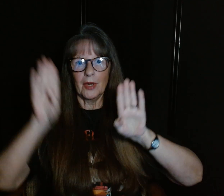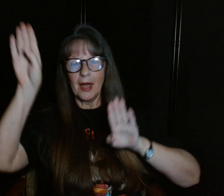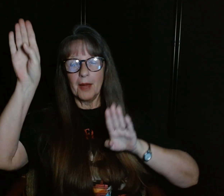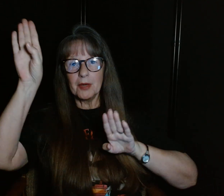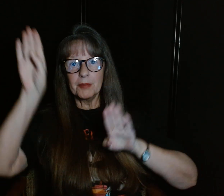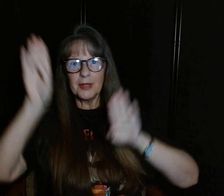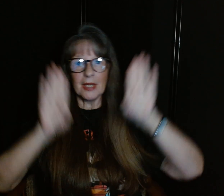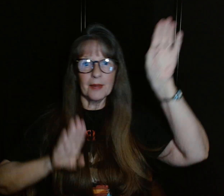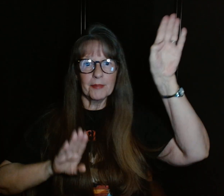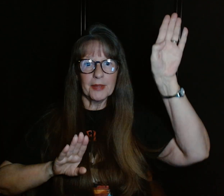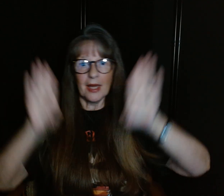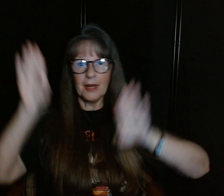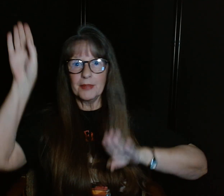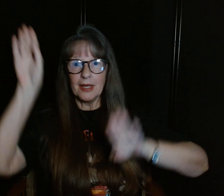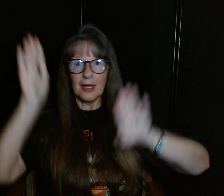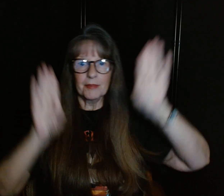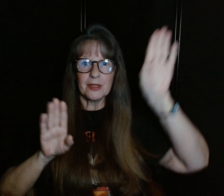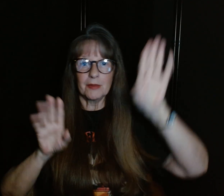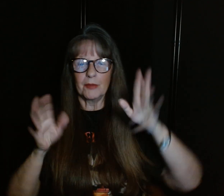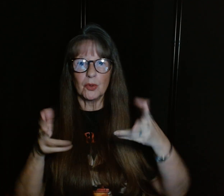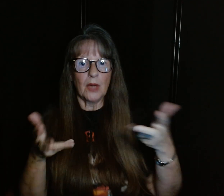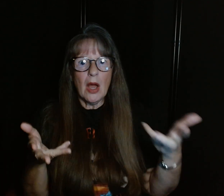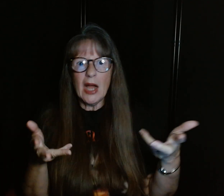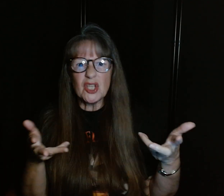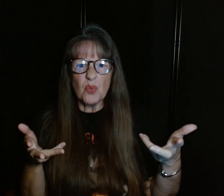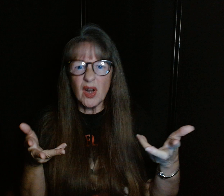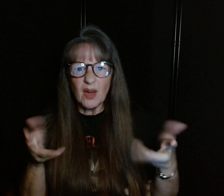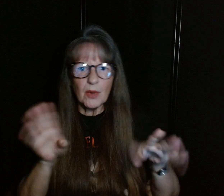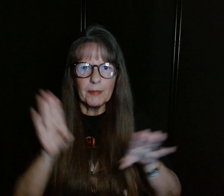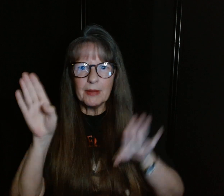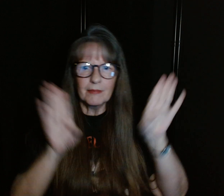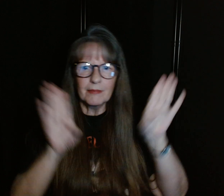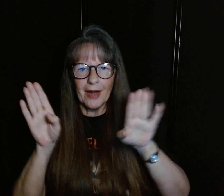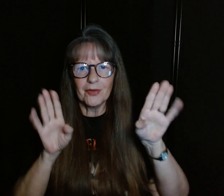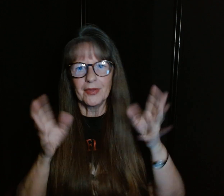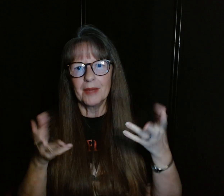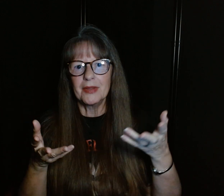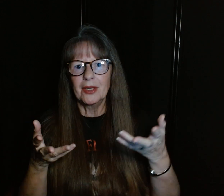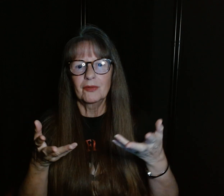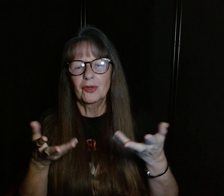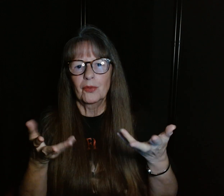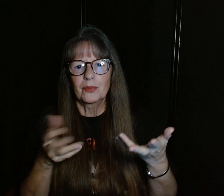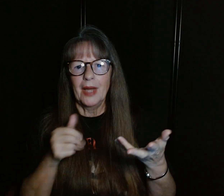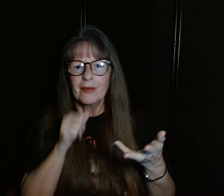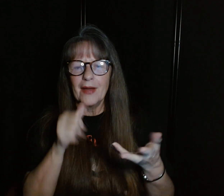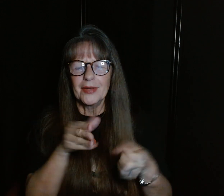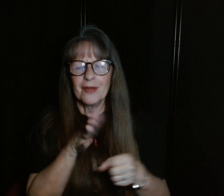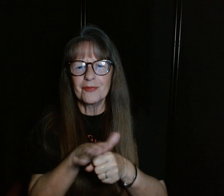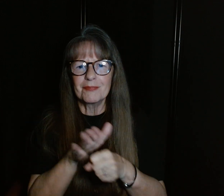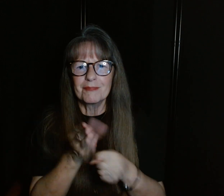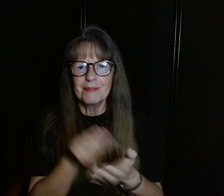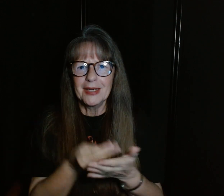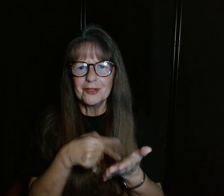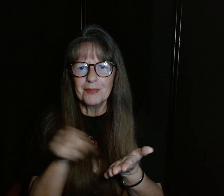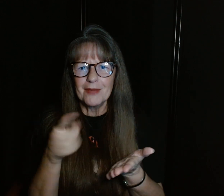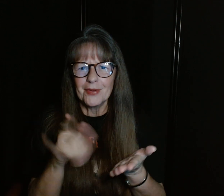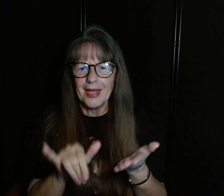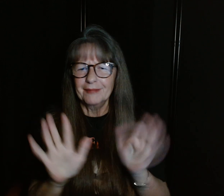I'm going to bid, I bid, I bid, I bid. Sometimes you're going, oh, I just want it. I want to bid higher than them. And then, I don't have enough money to pay for that.